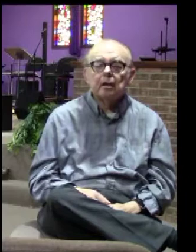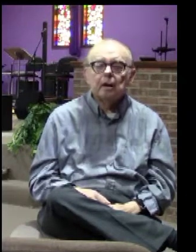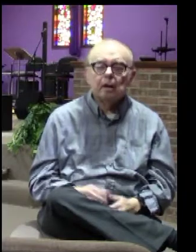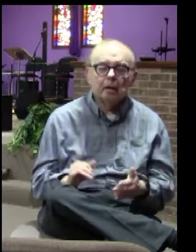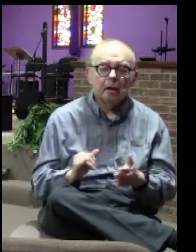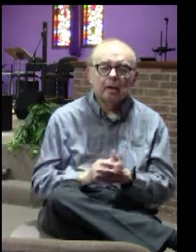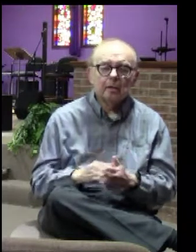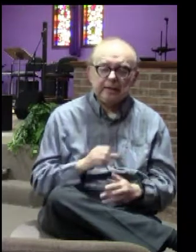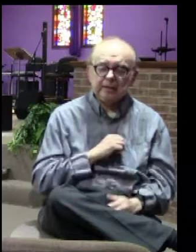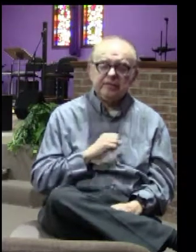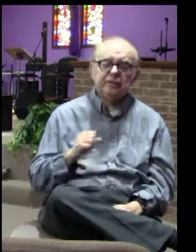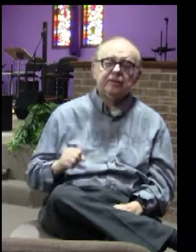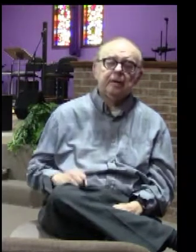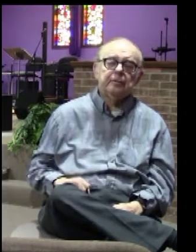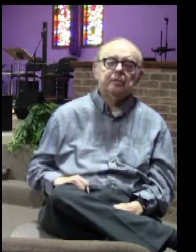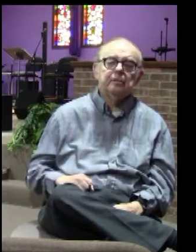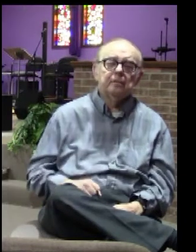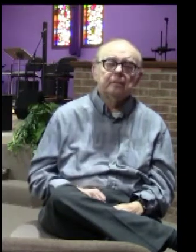This is Samson.